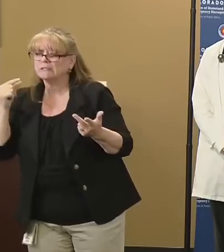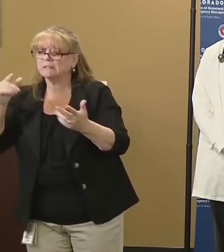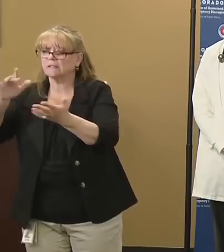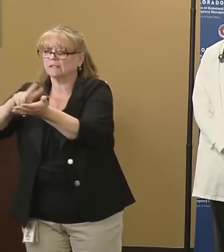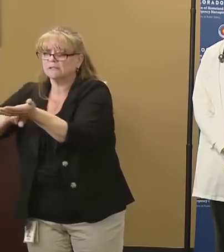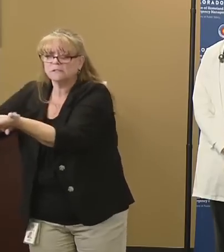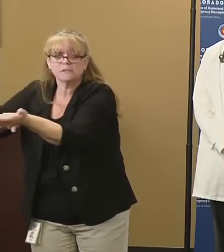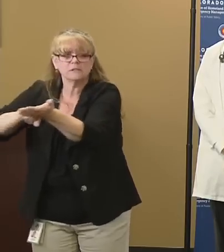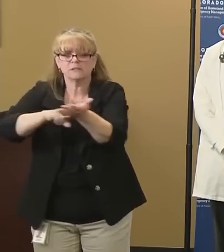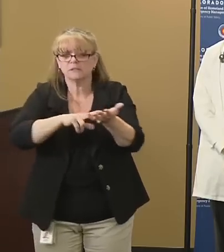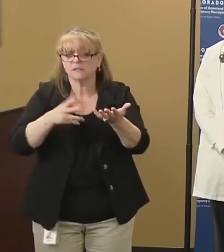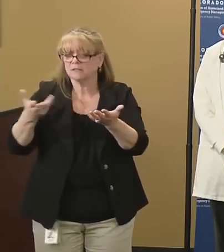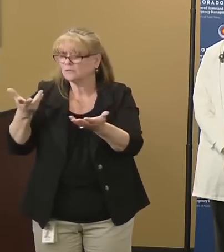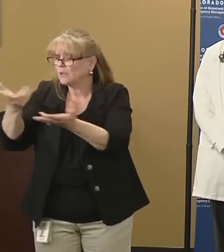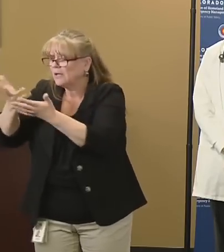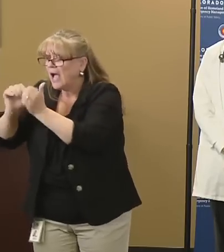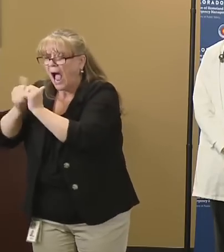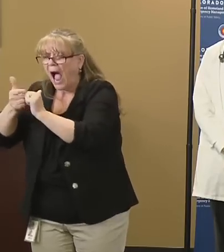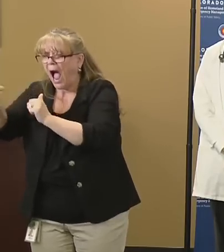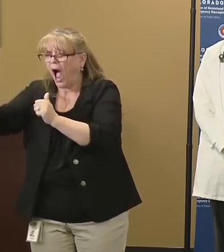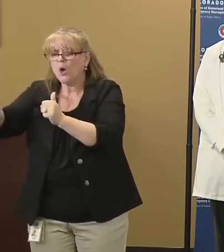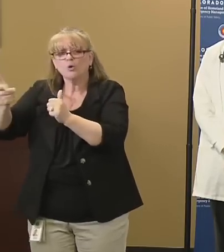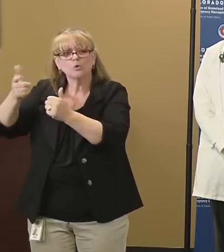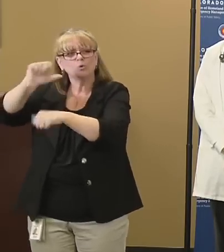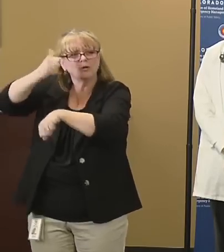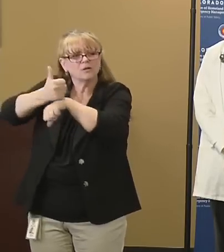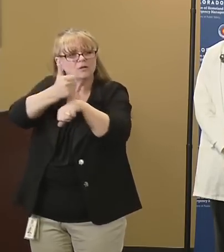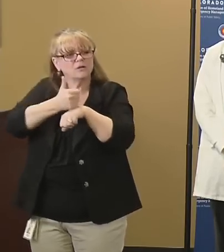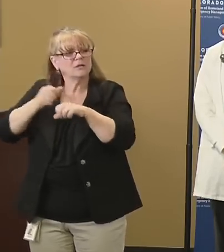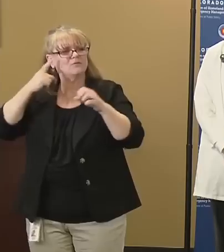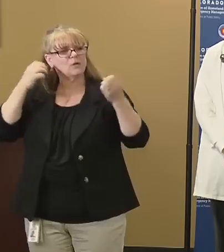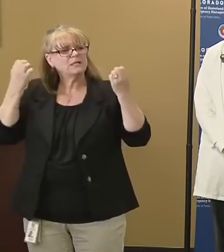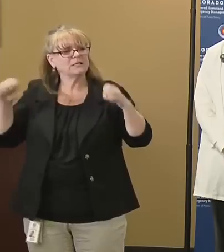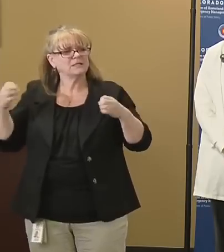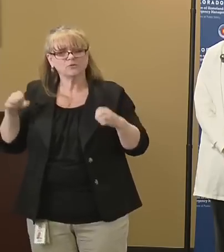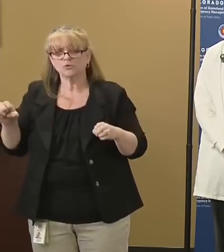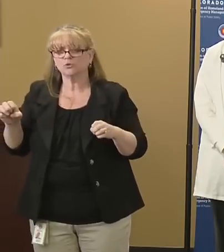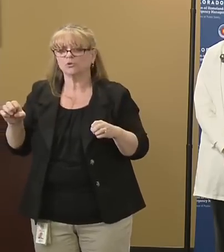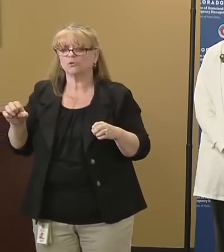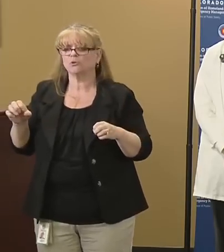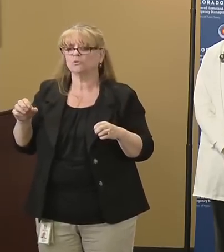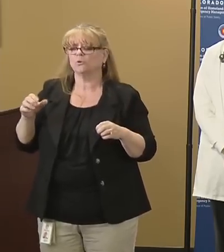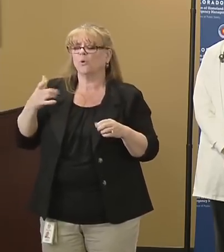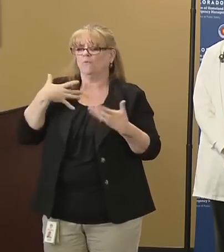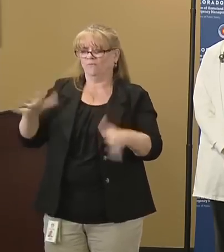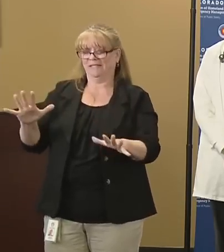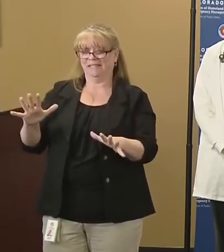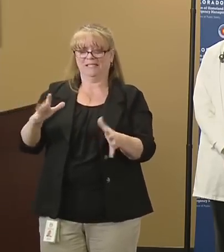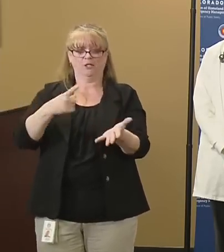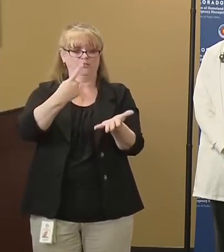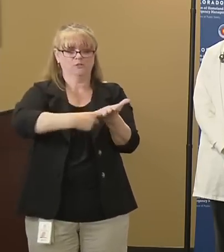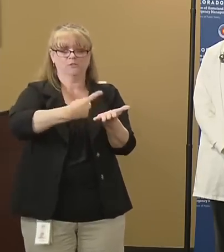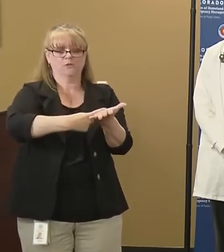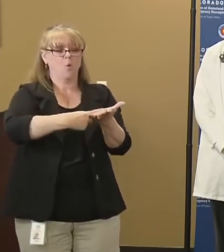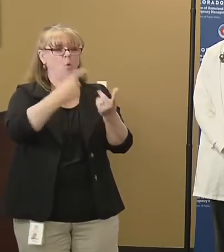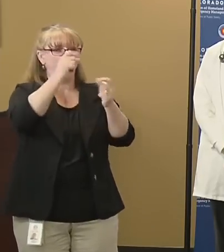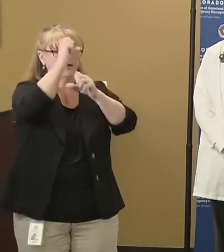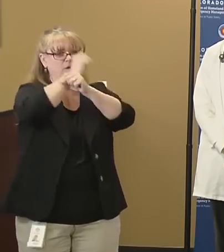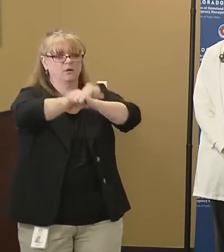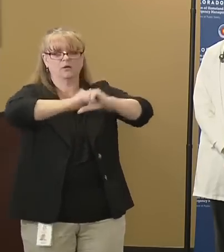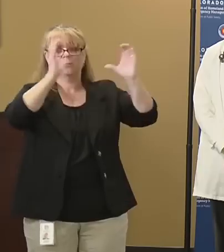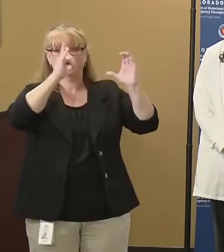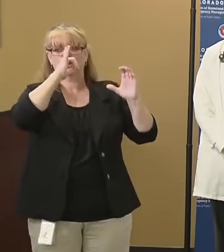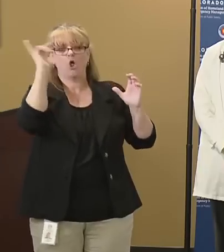Easter Sunday experience for their parishioners. So we're looking at what the parameters would be for a drive-in type Mass where everybody would stay